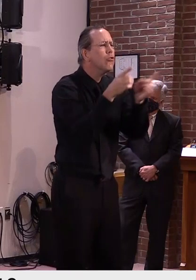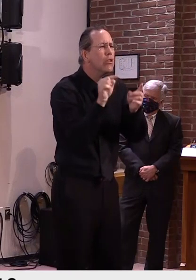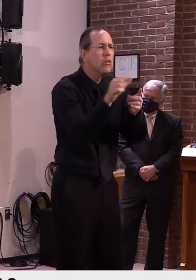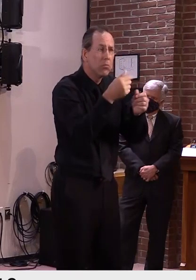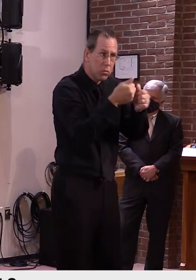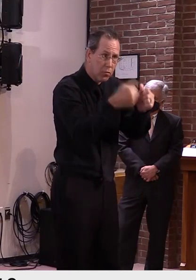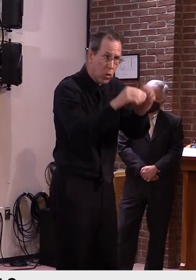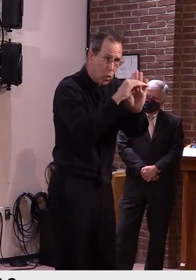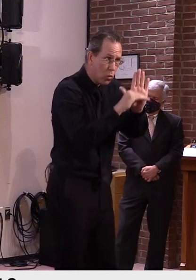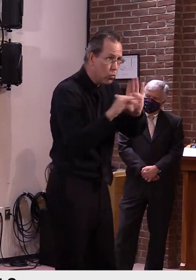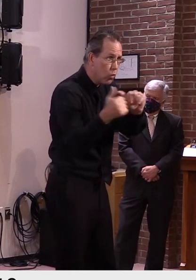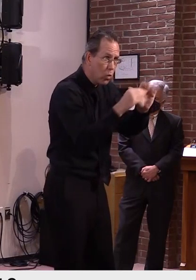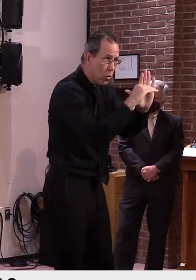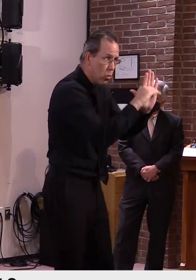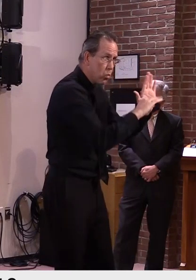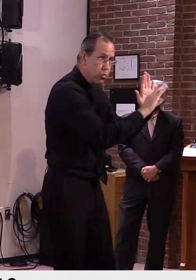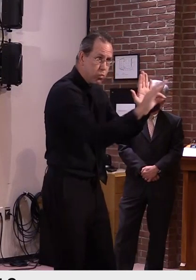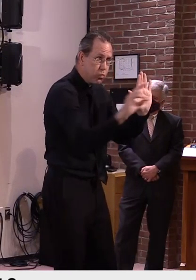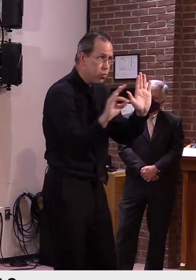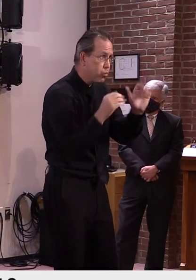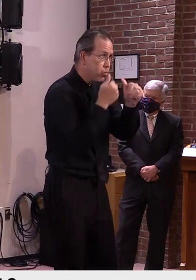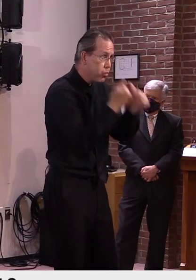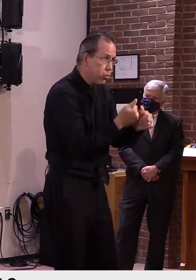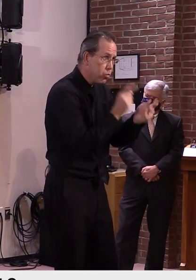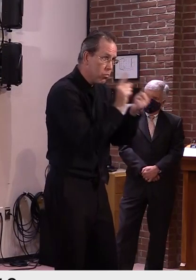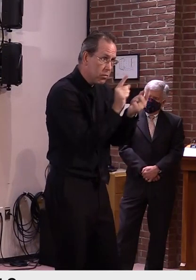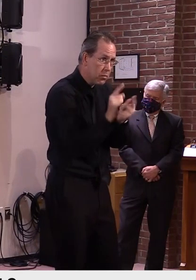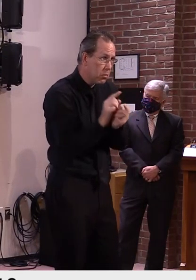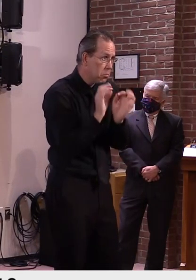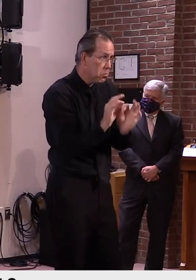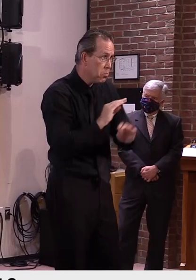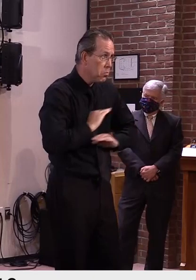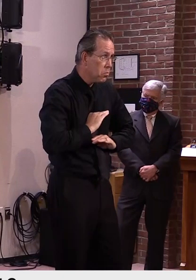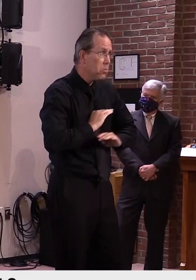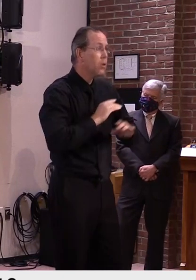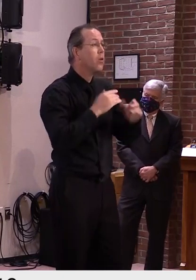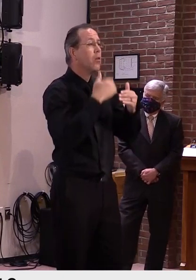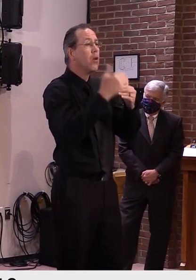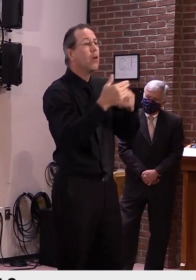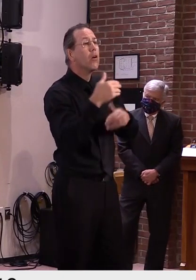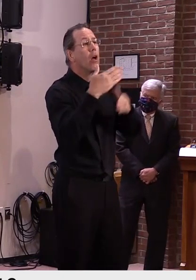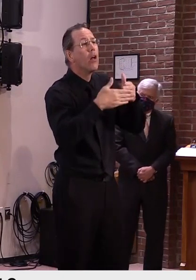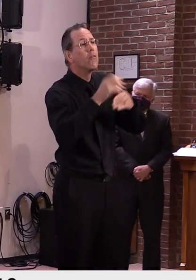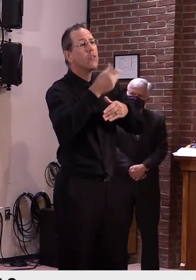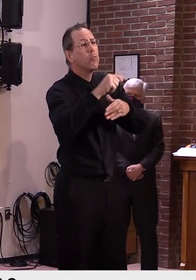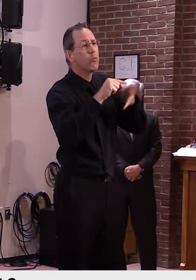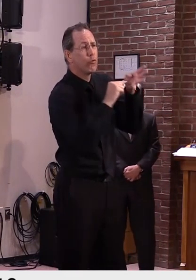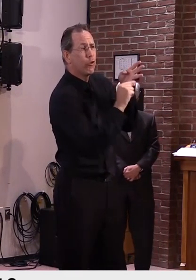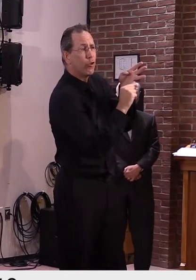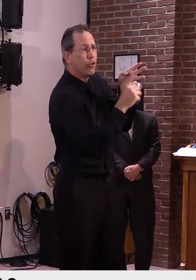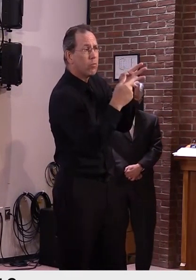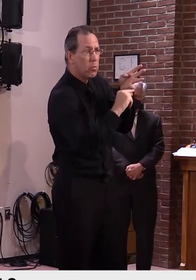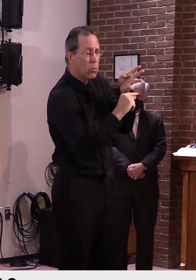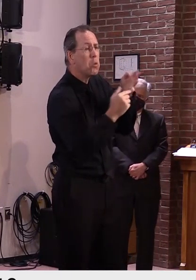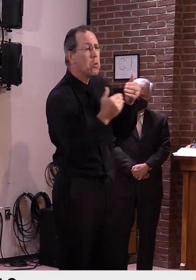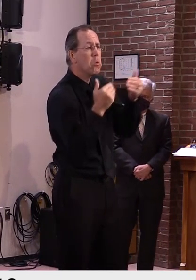three towards the end of September. Our decision in determining the step levels for schools is based on a consideration of two